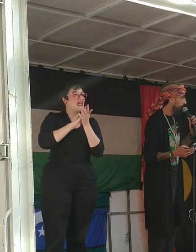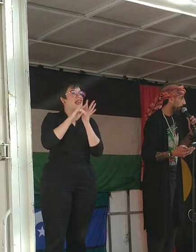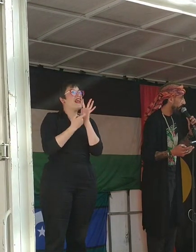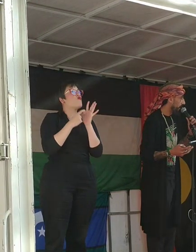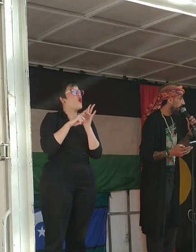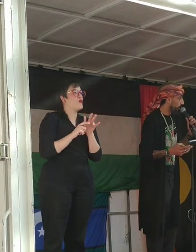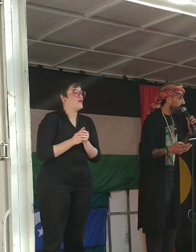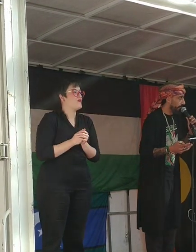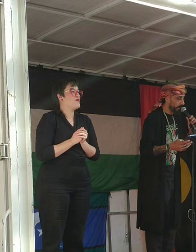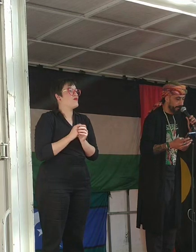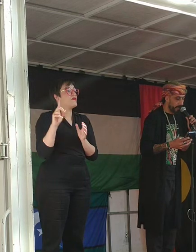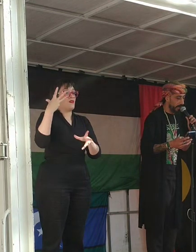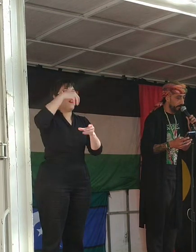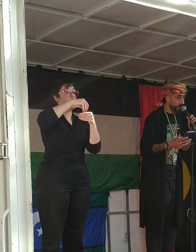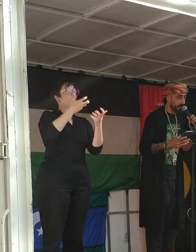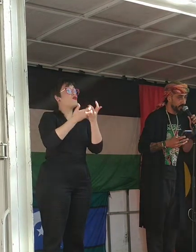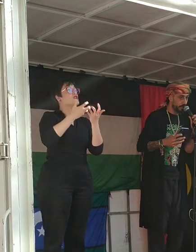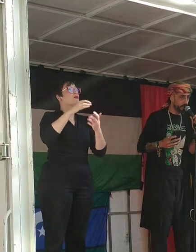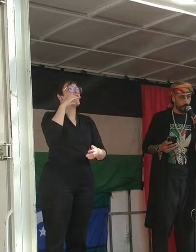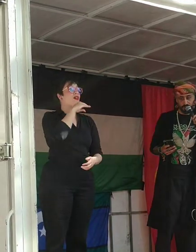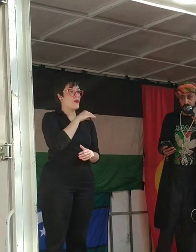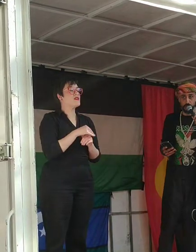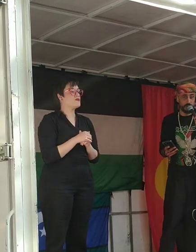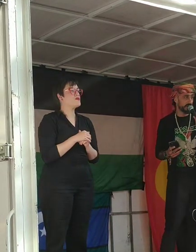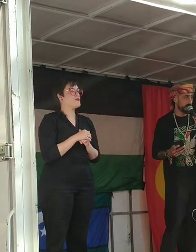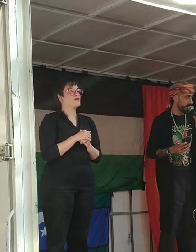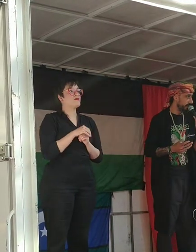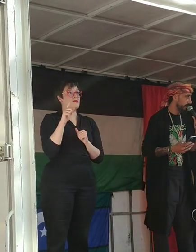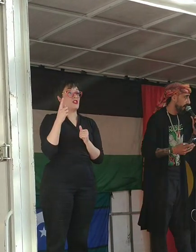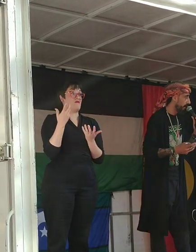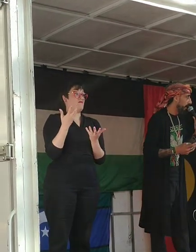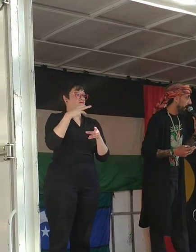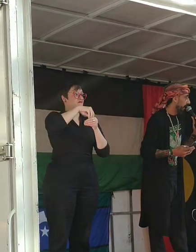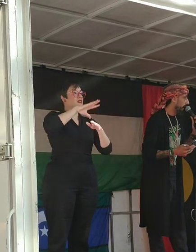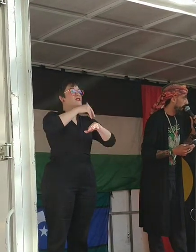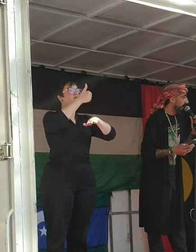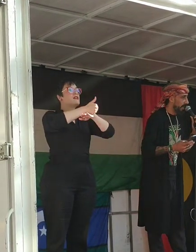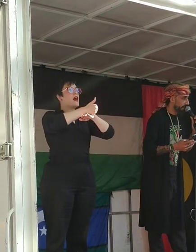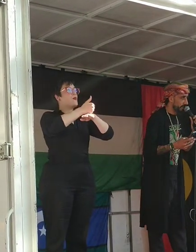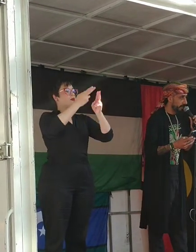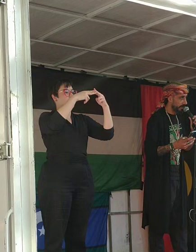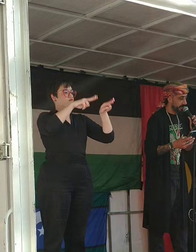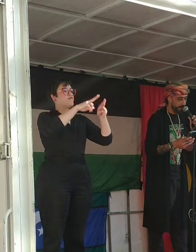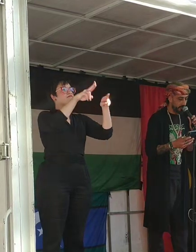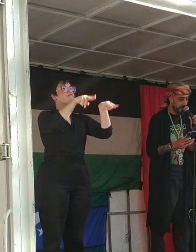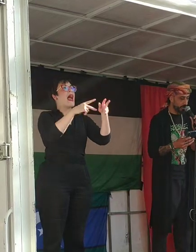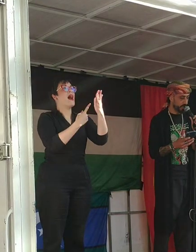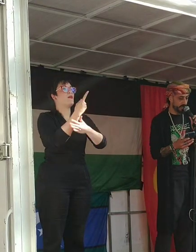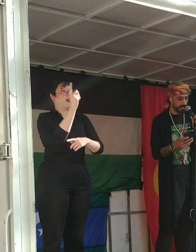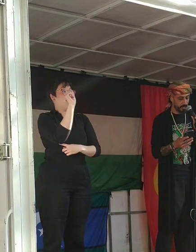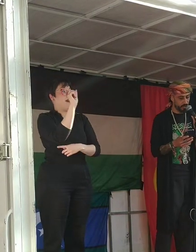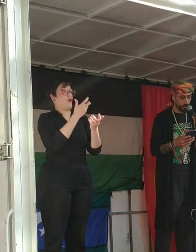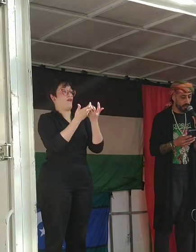of Union of Melbourne. She is one of the organizers in the encampment that is happening